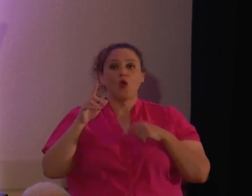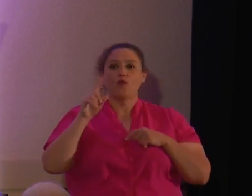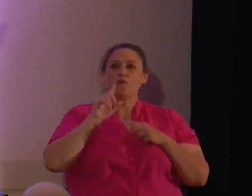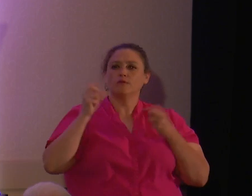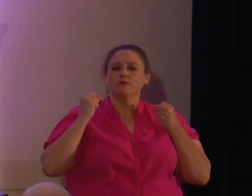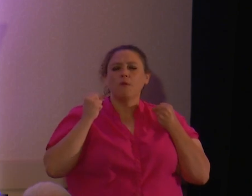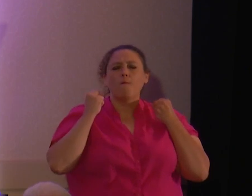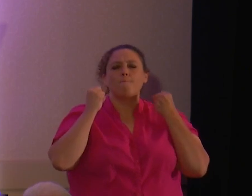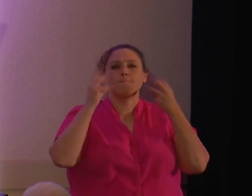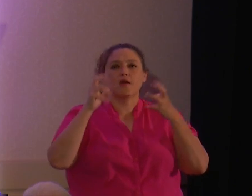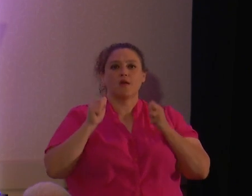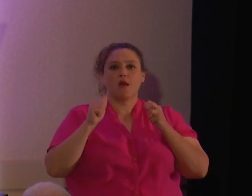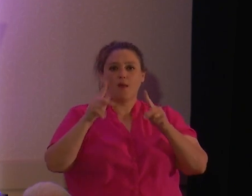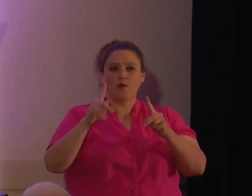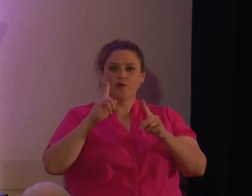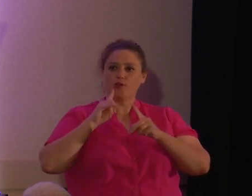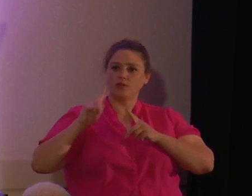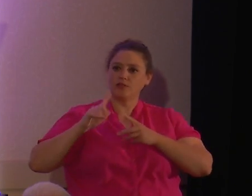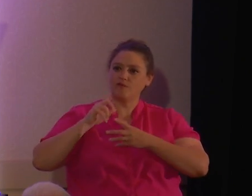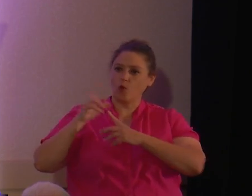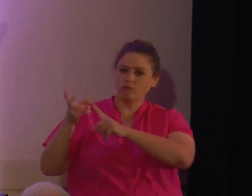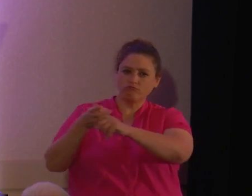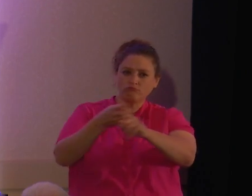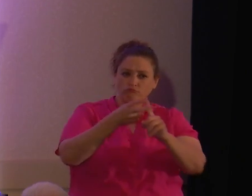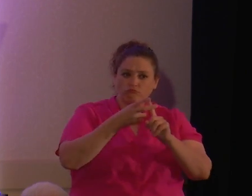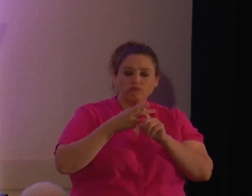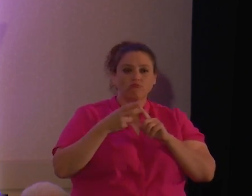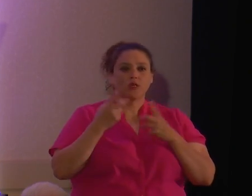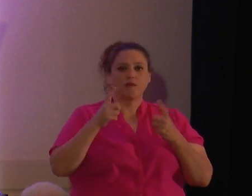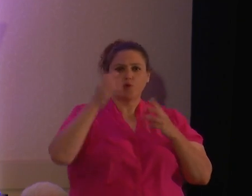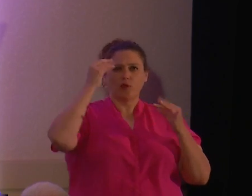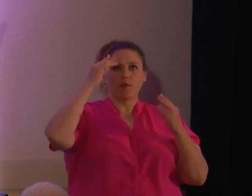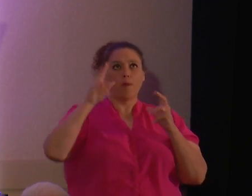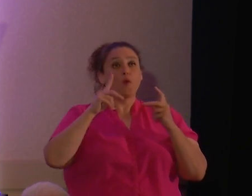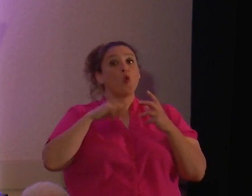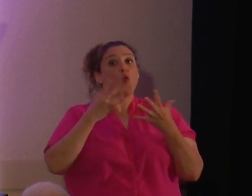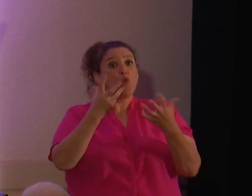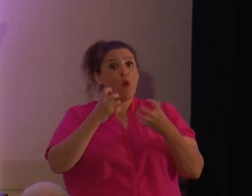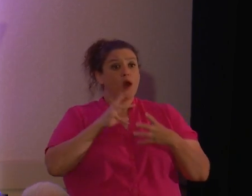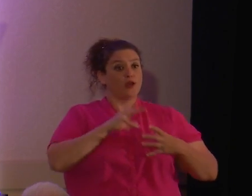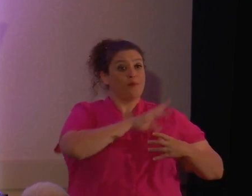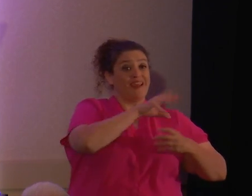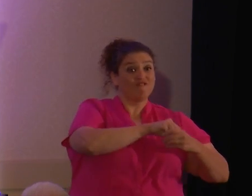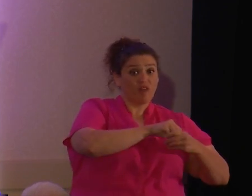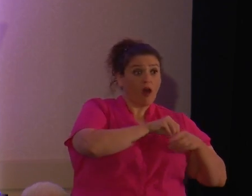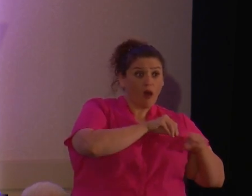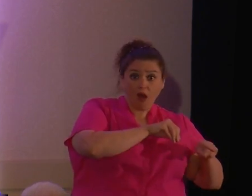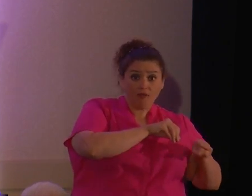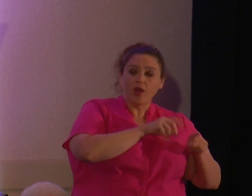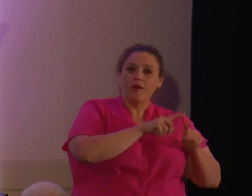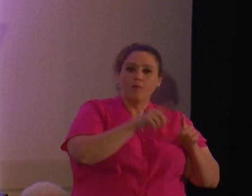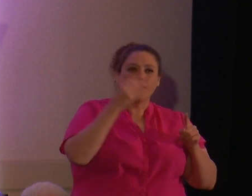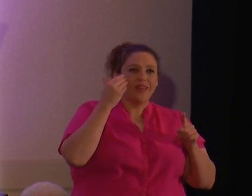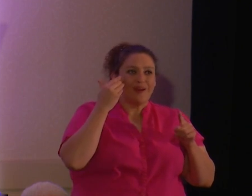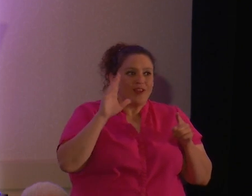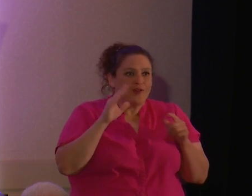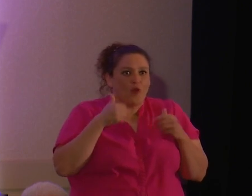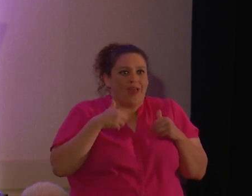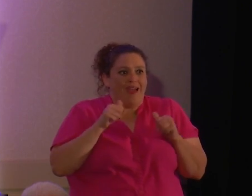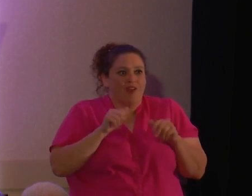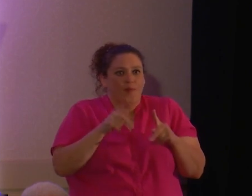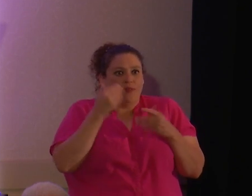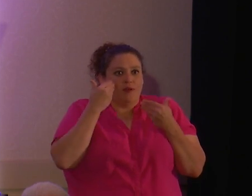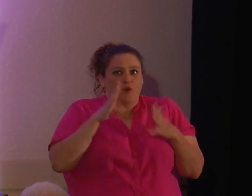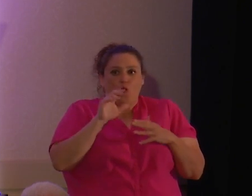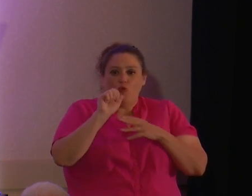about the amount of atheists in the progressive movement who want to be involved but don't know the atheist movement exists.